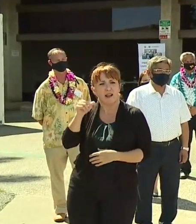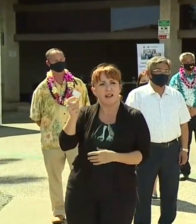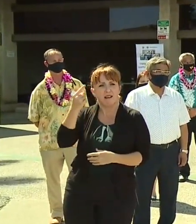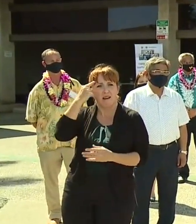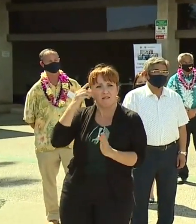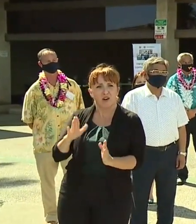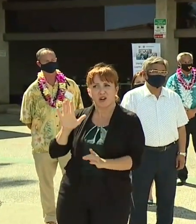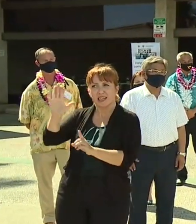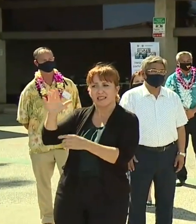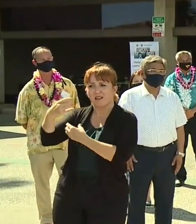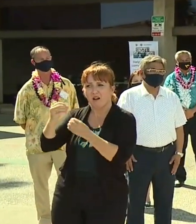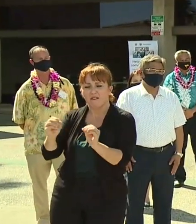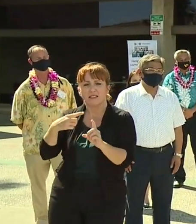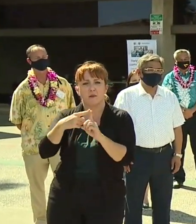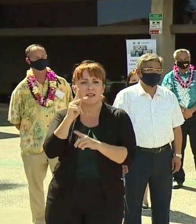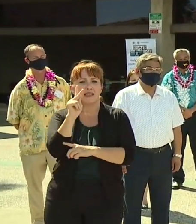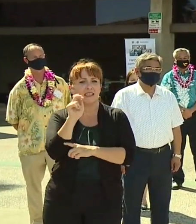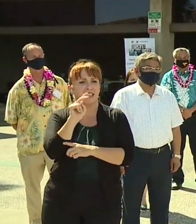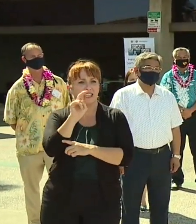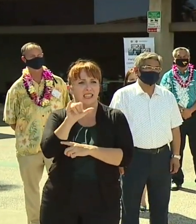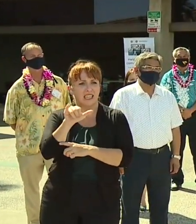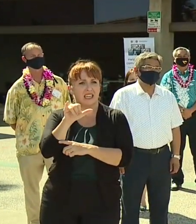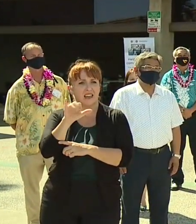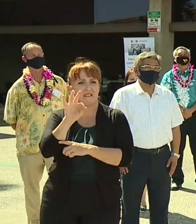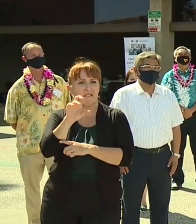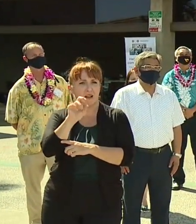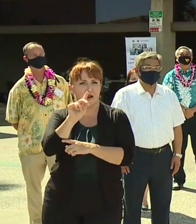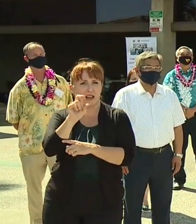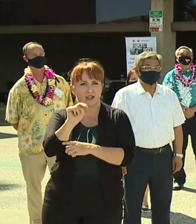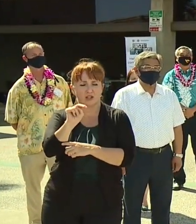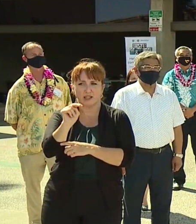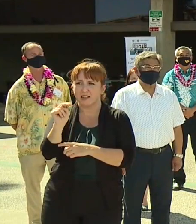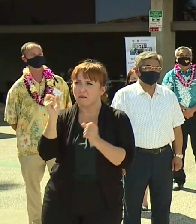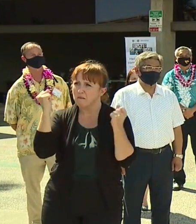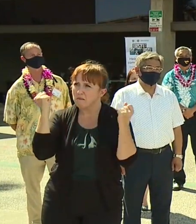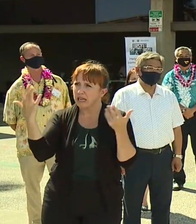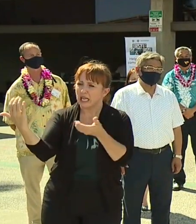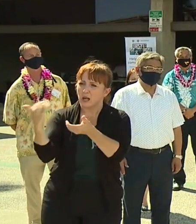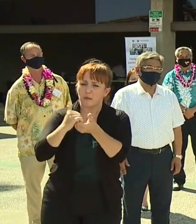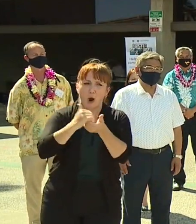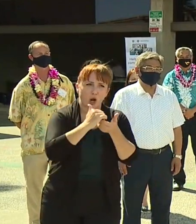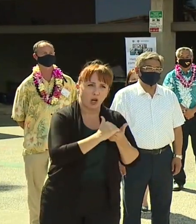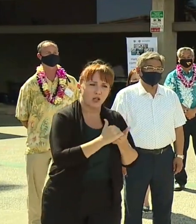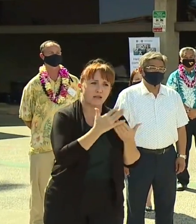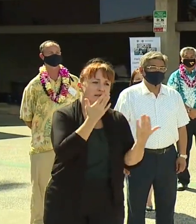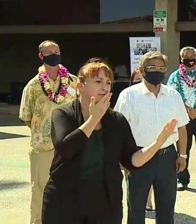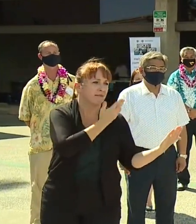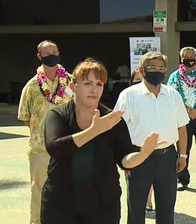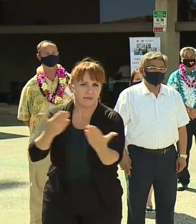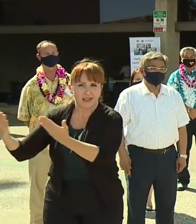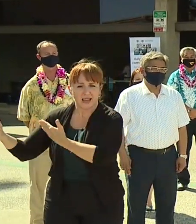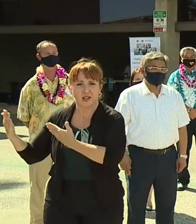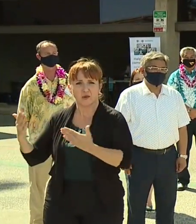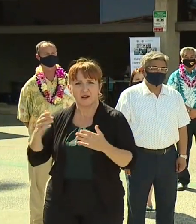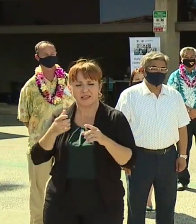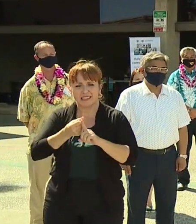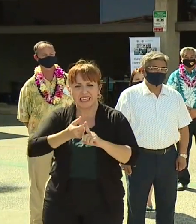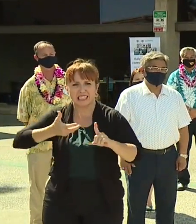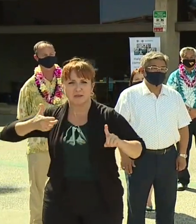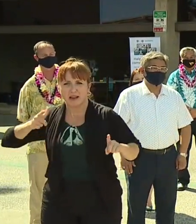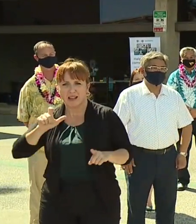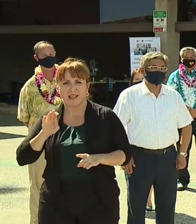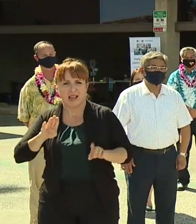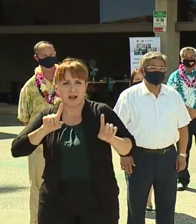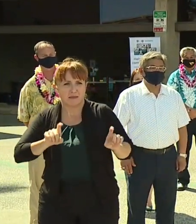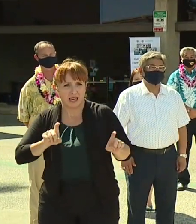Governor's Office and the Kidney Foundation and all the other partners on this incredible partnership and this expanded lab capacity,